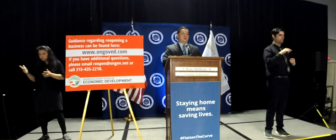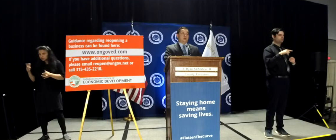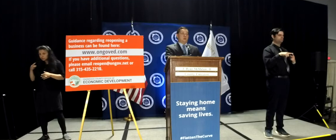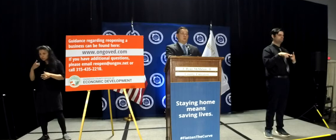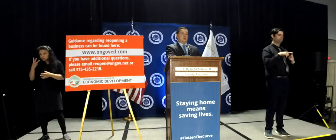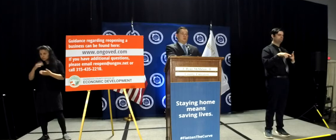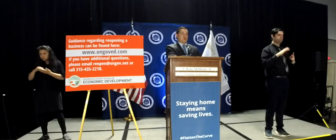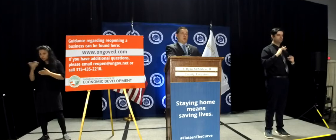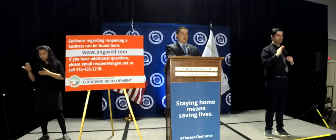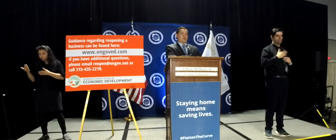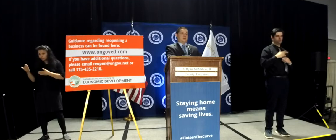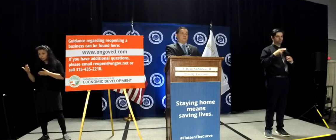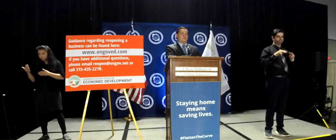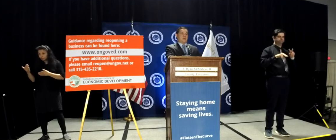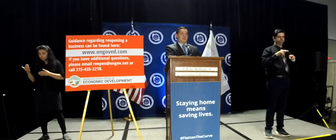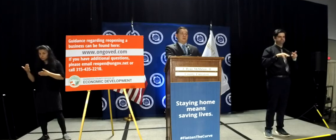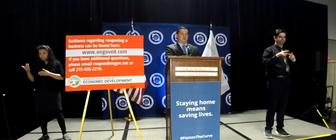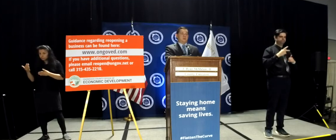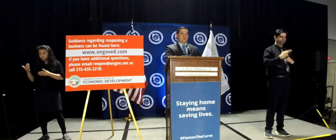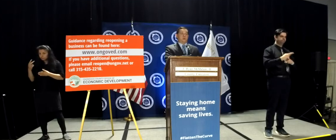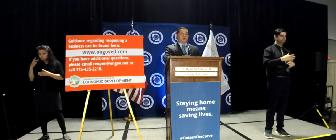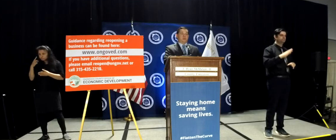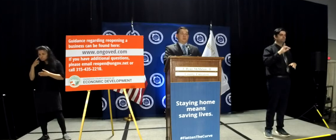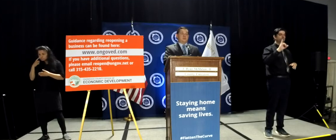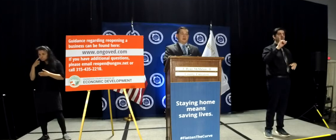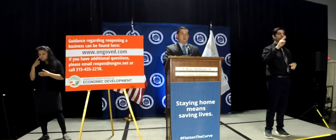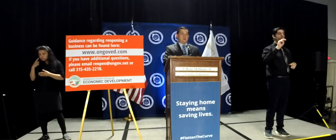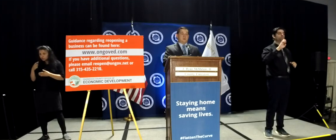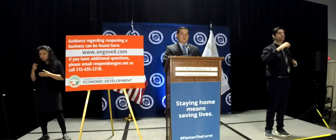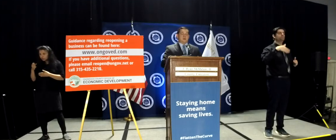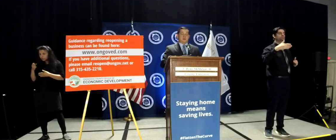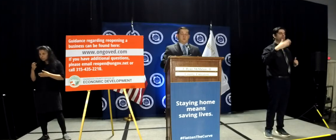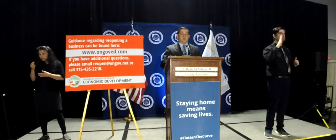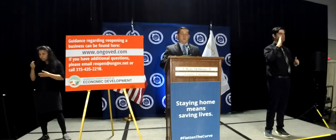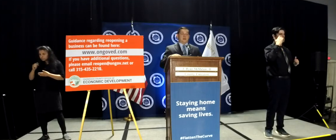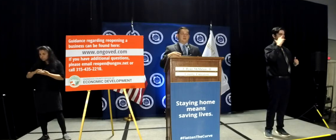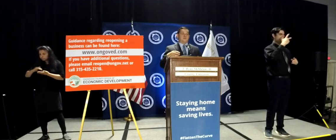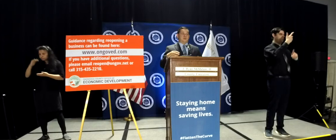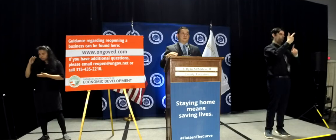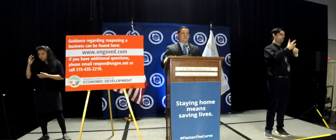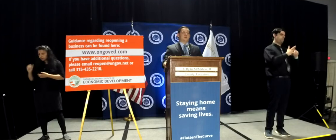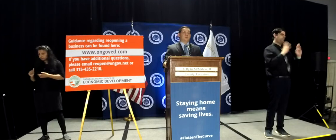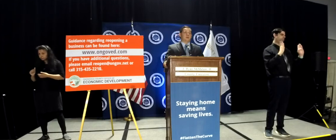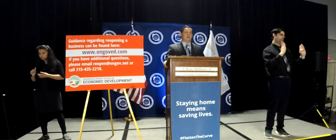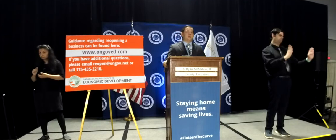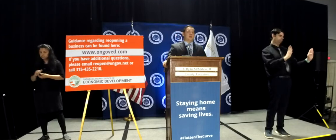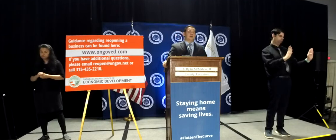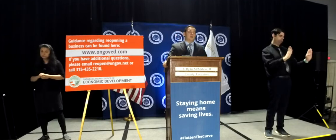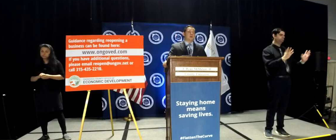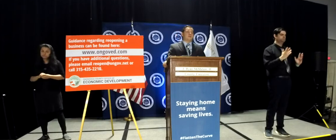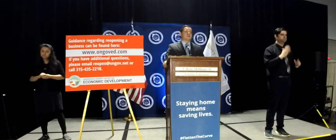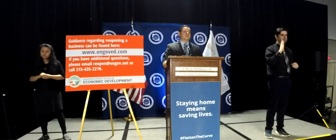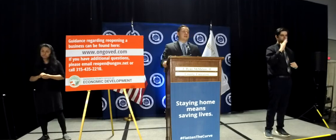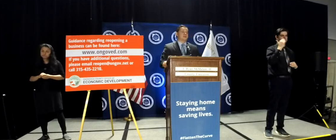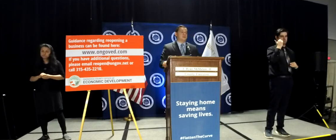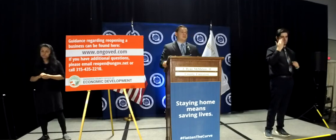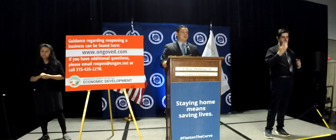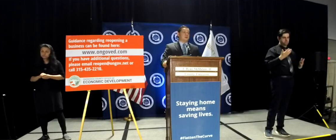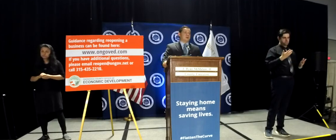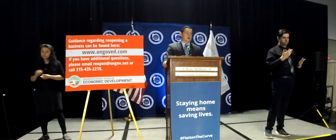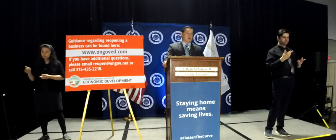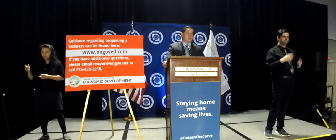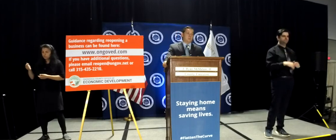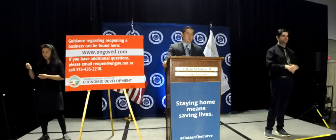really showing the pay periods where we were shut down and then where we kind of phased up a little bit. That will give us a sense